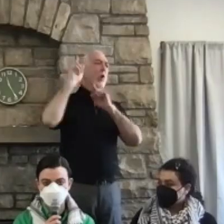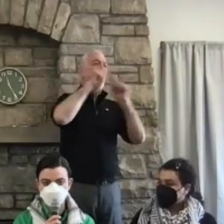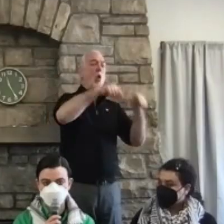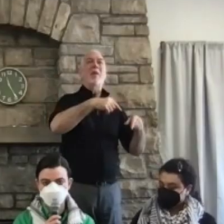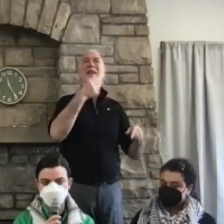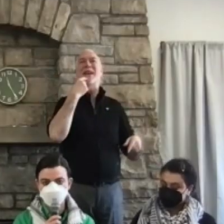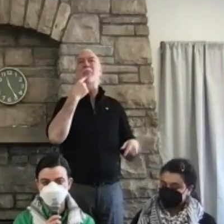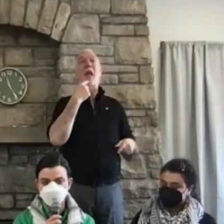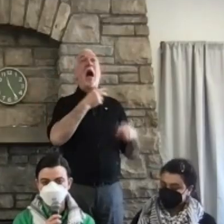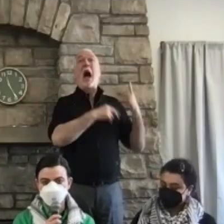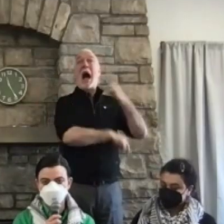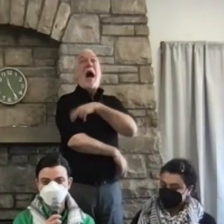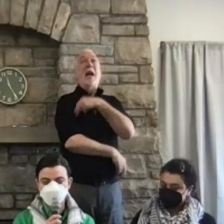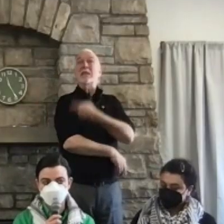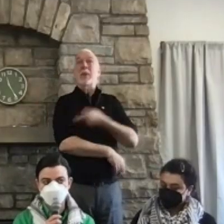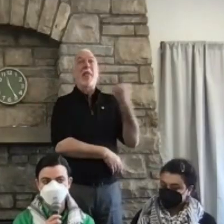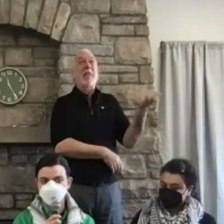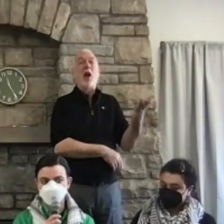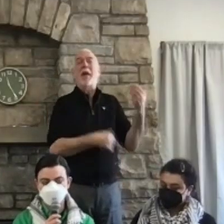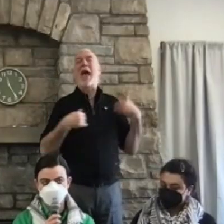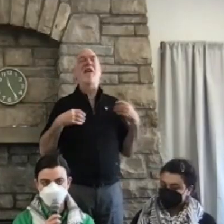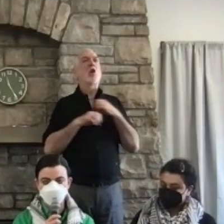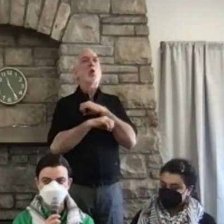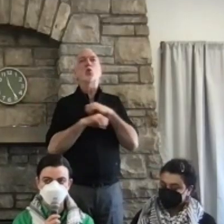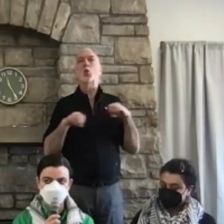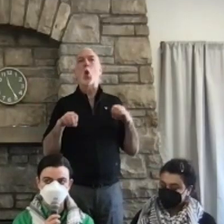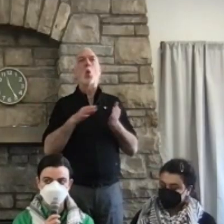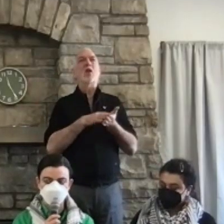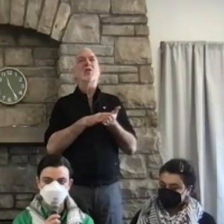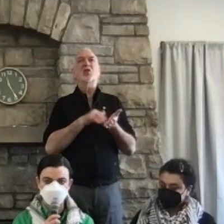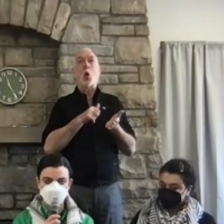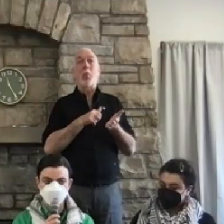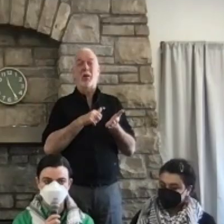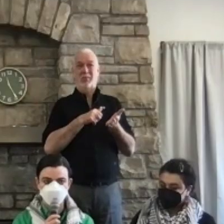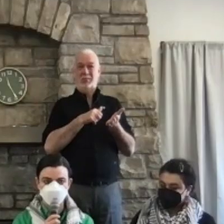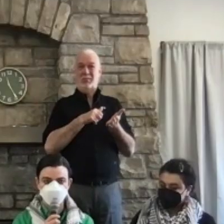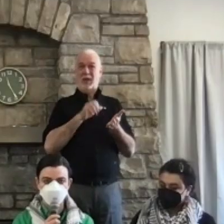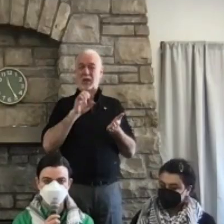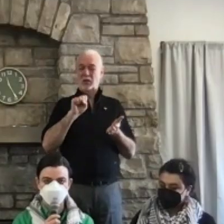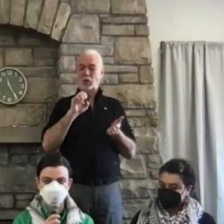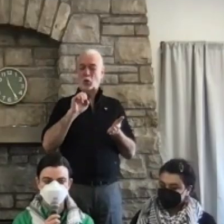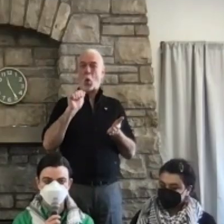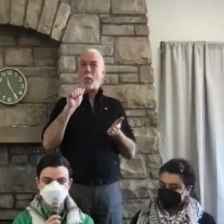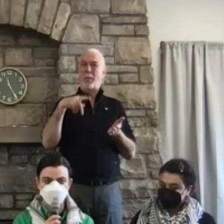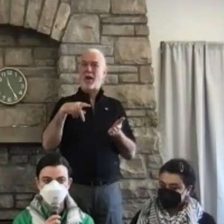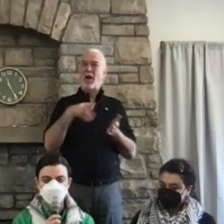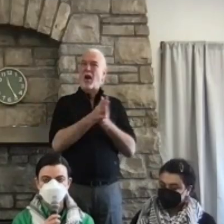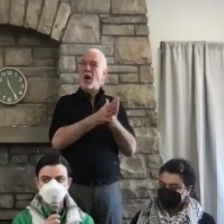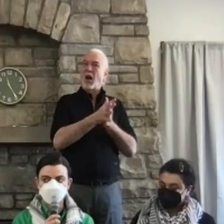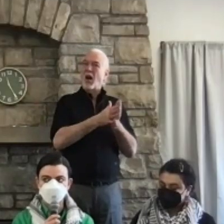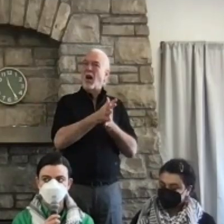in the hospitals. And there are so many types of atrocities that many of us have seen and heard about, but that one sticks with